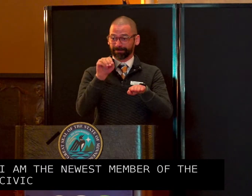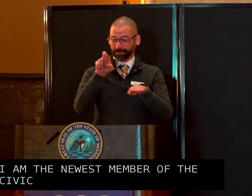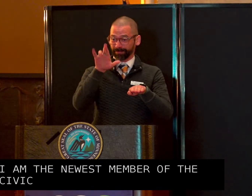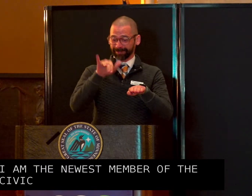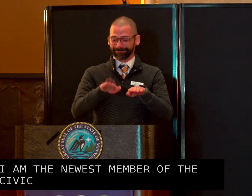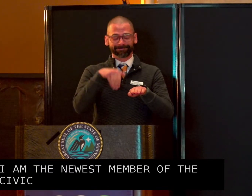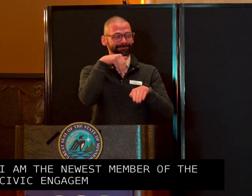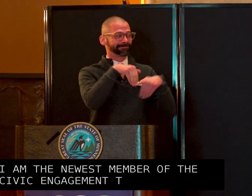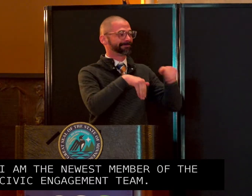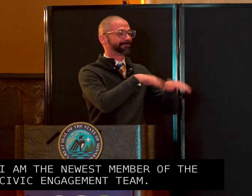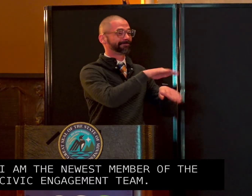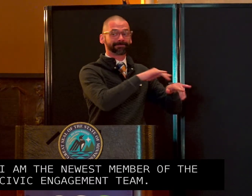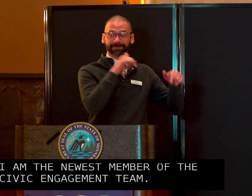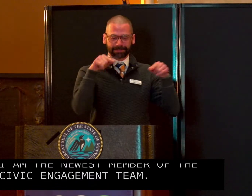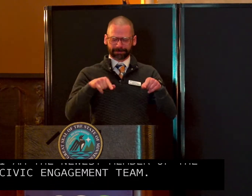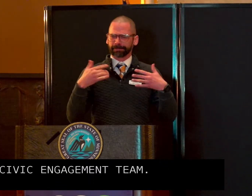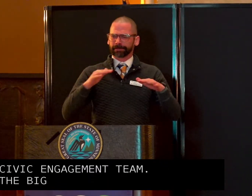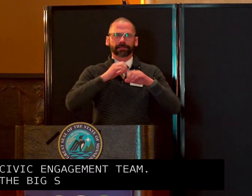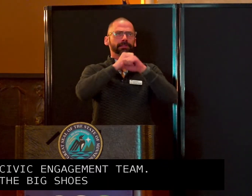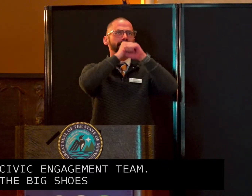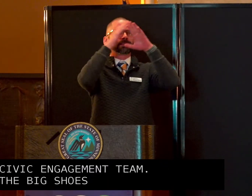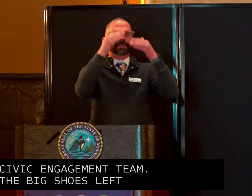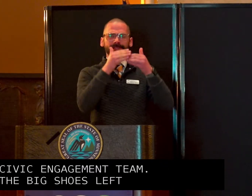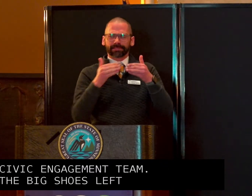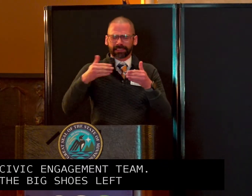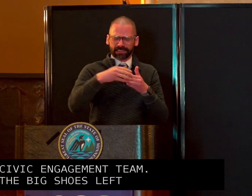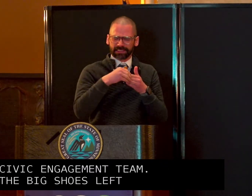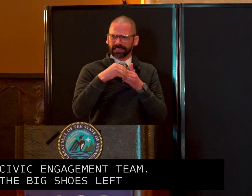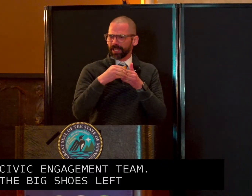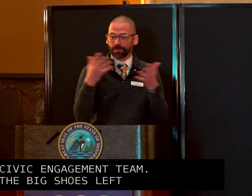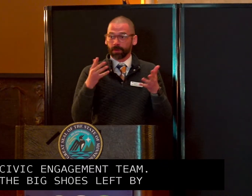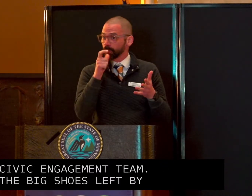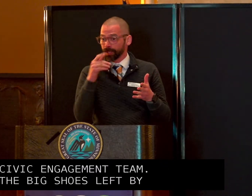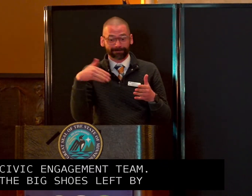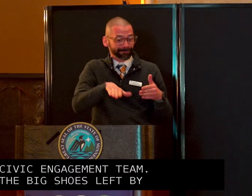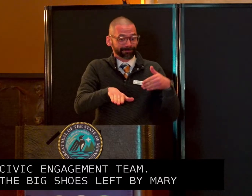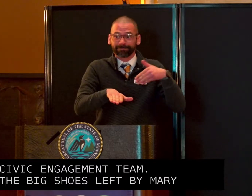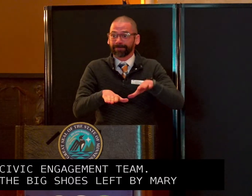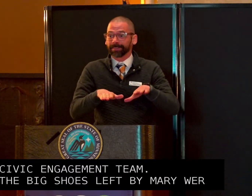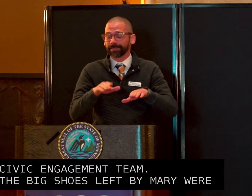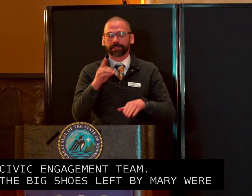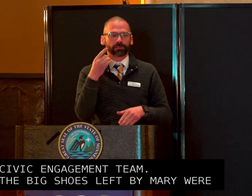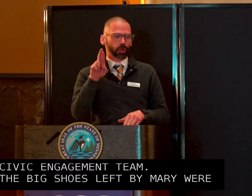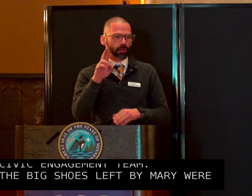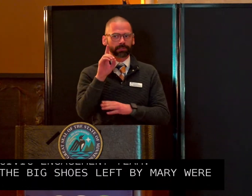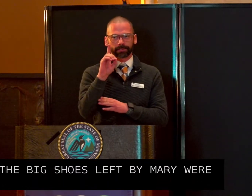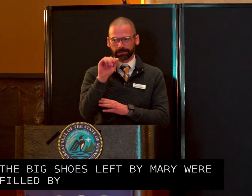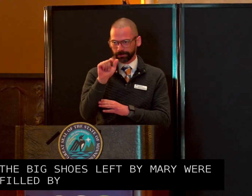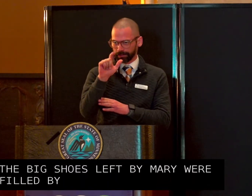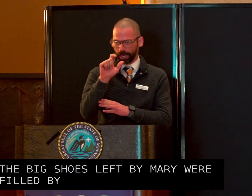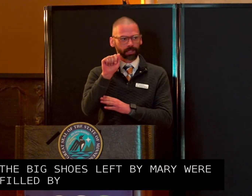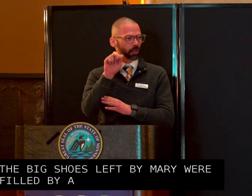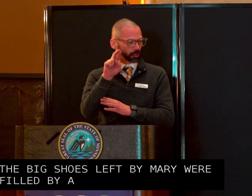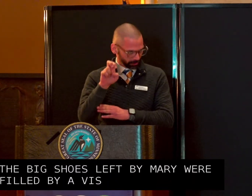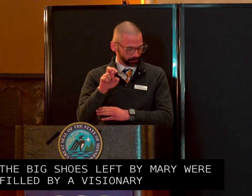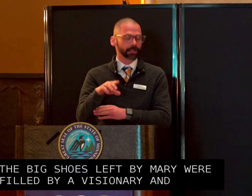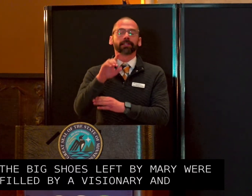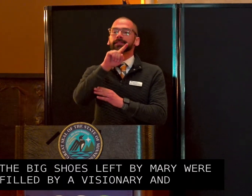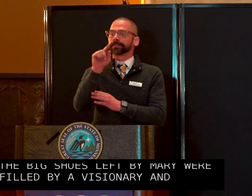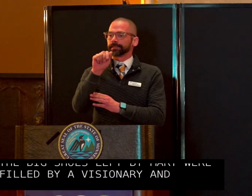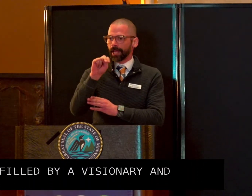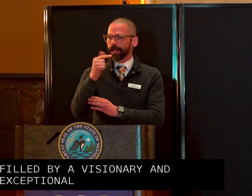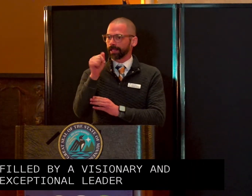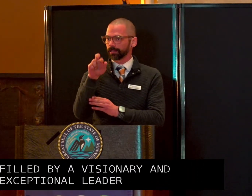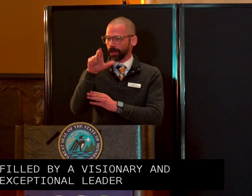The big shoes left by Mary were filled by a visionary and exceptional leader in our